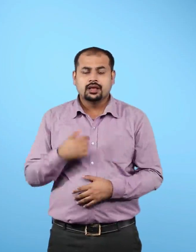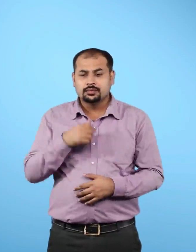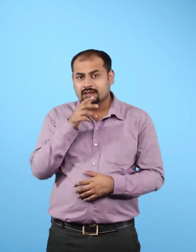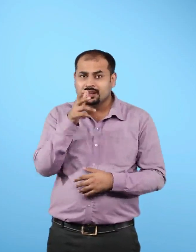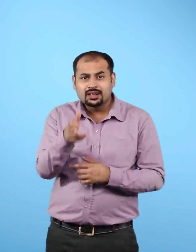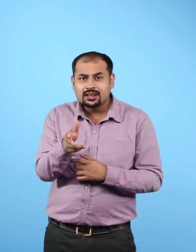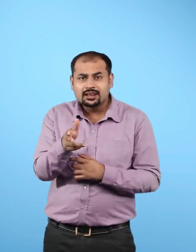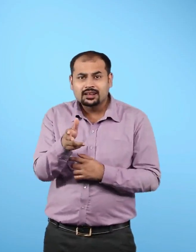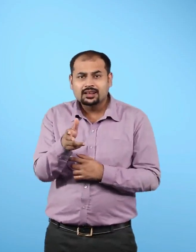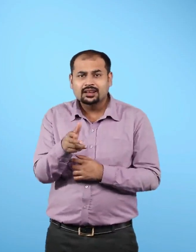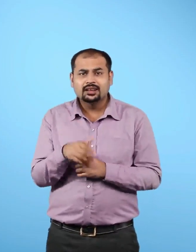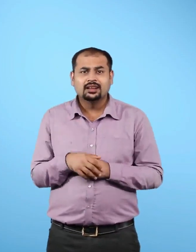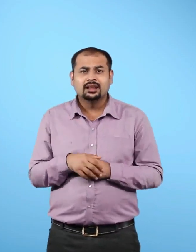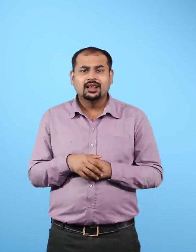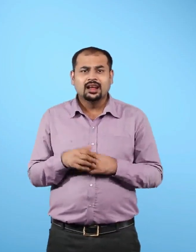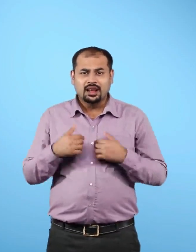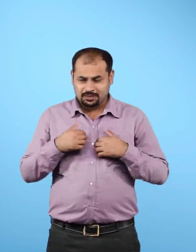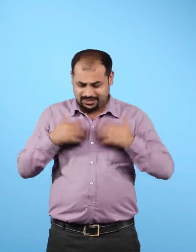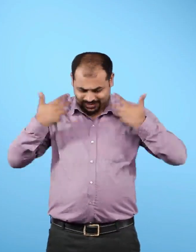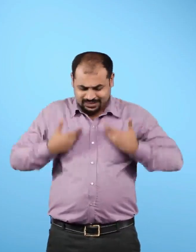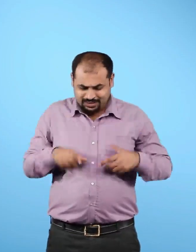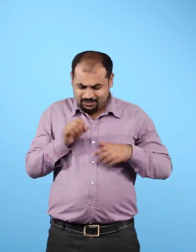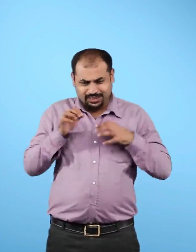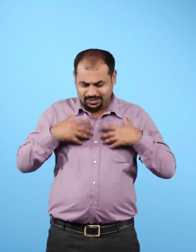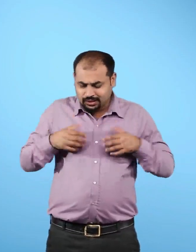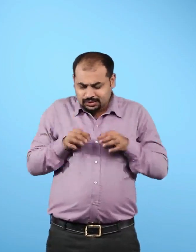telling us, but I am longer.